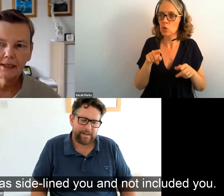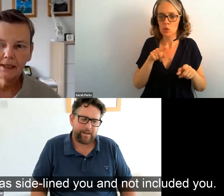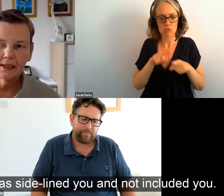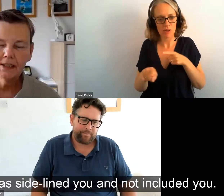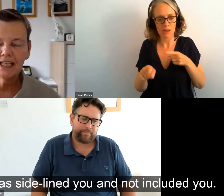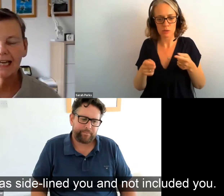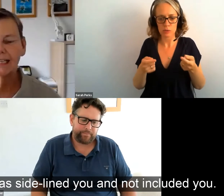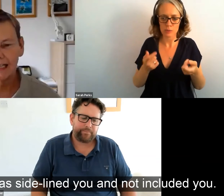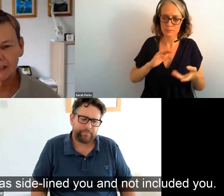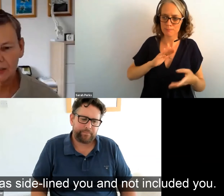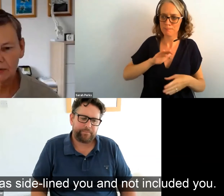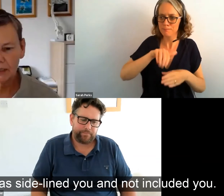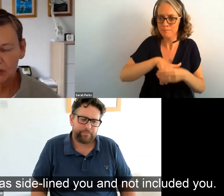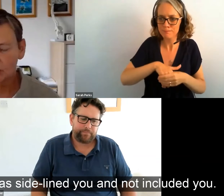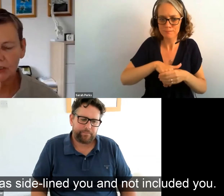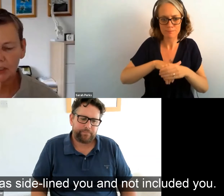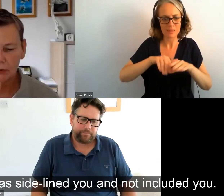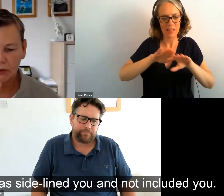really has